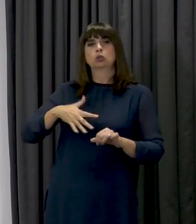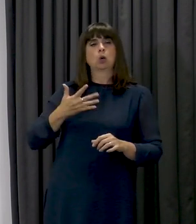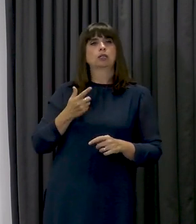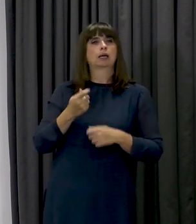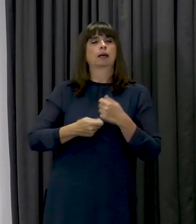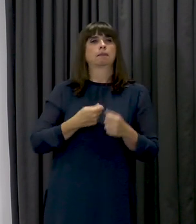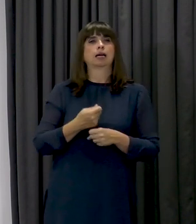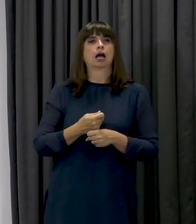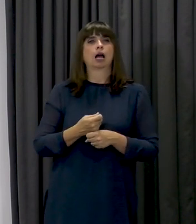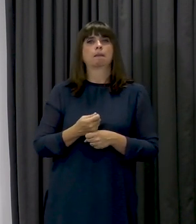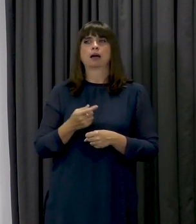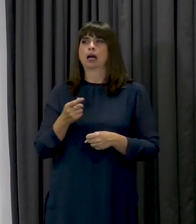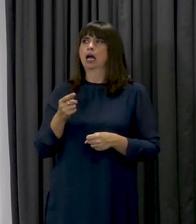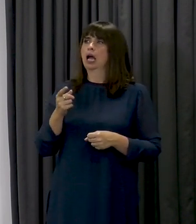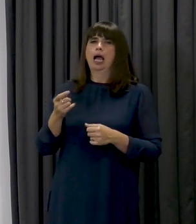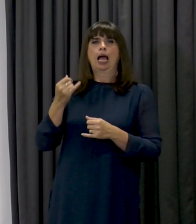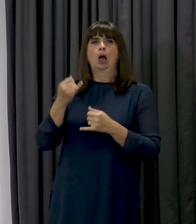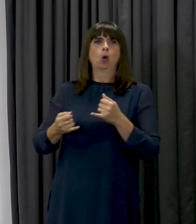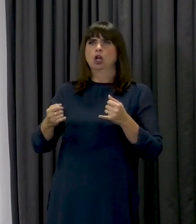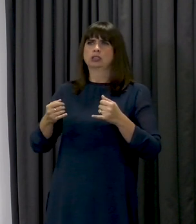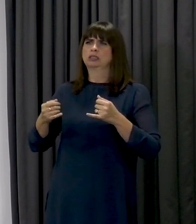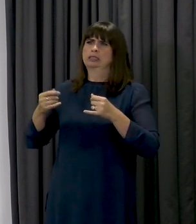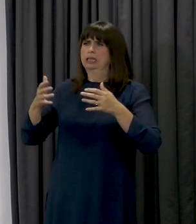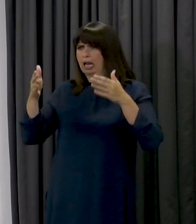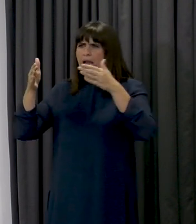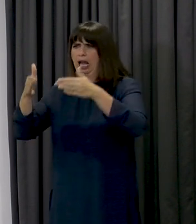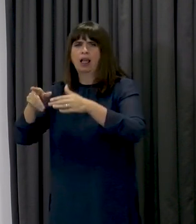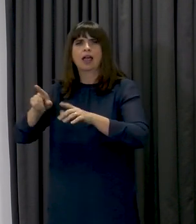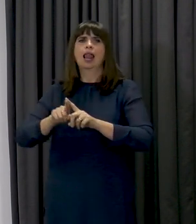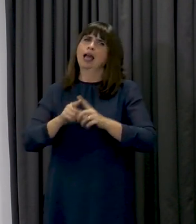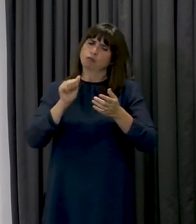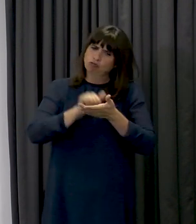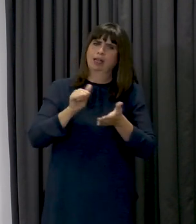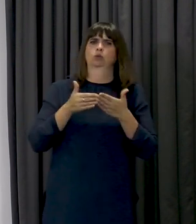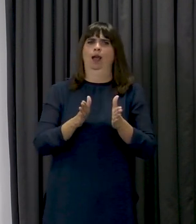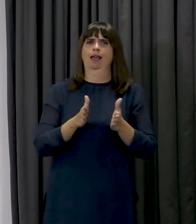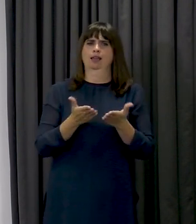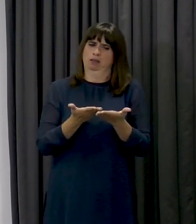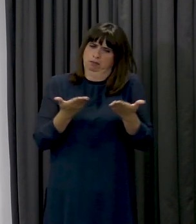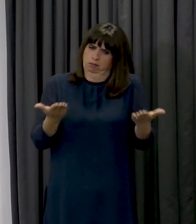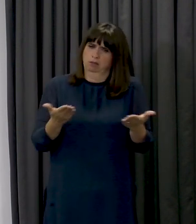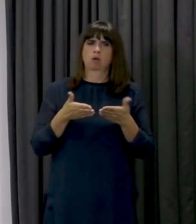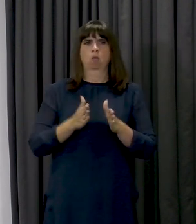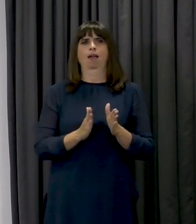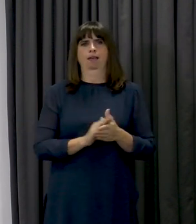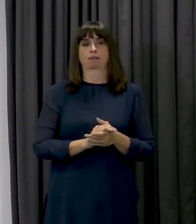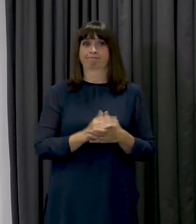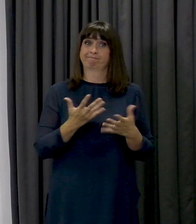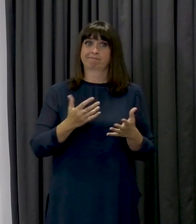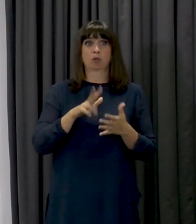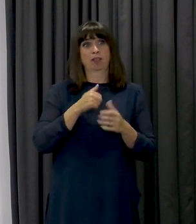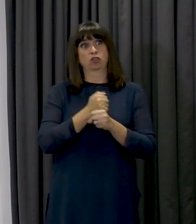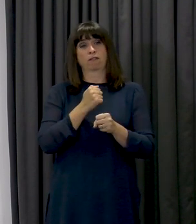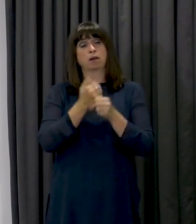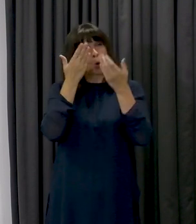another source of difficulty to them. So thank you for pointing to the scheme that you have today, and the Welsh Government remains very